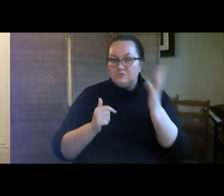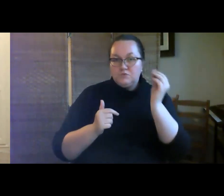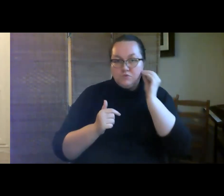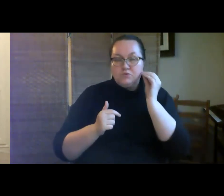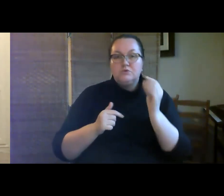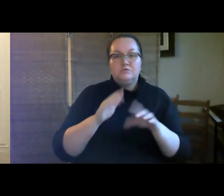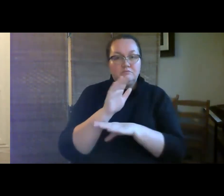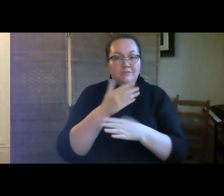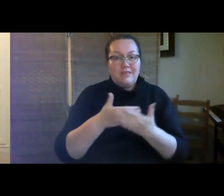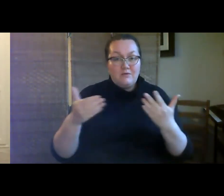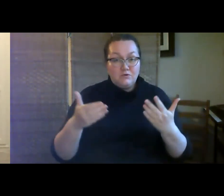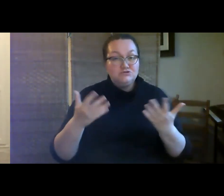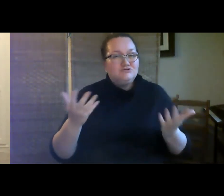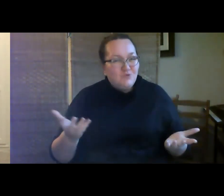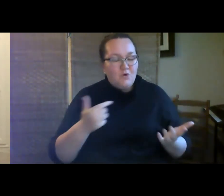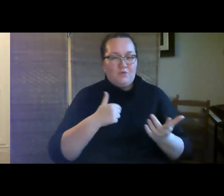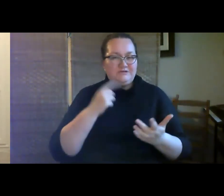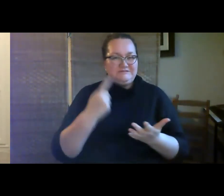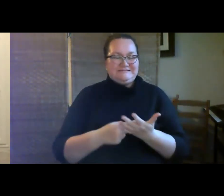who had a good knowledge of English.